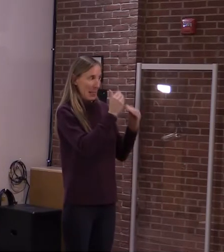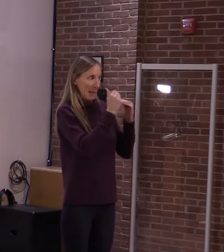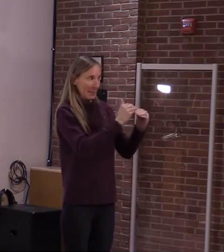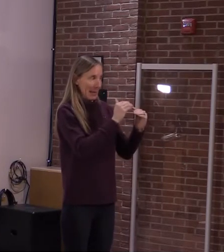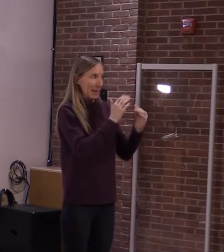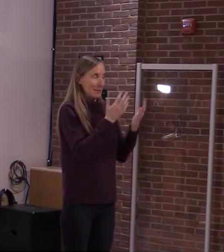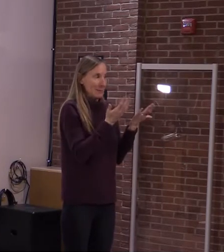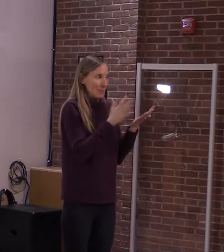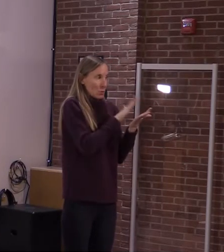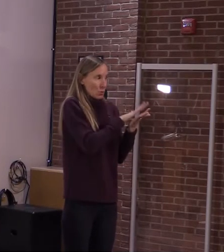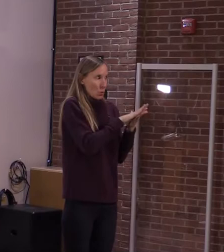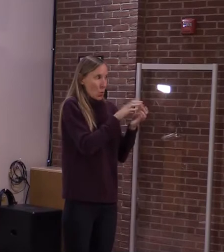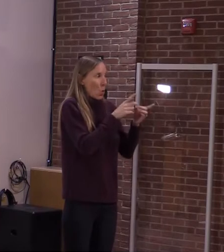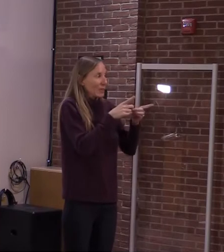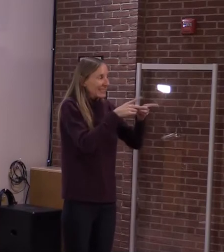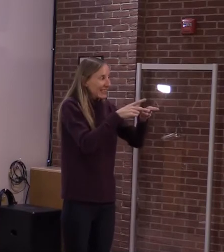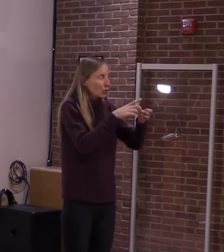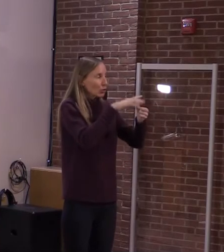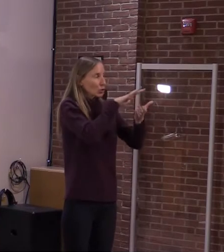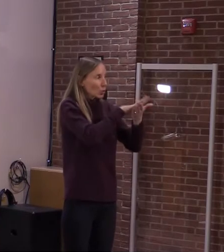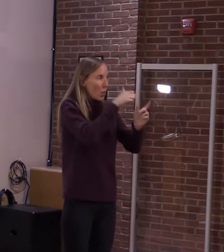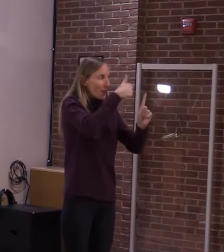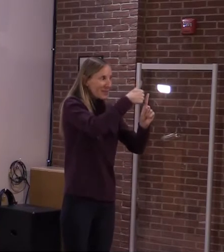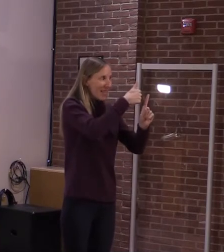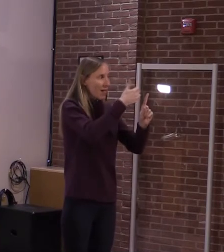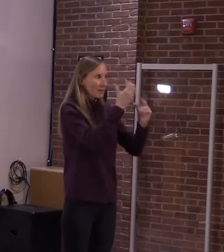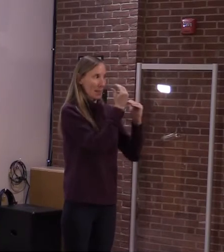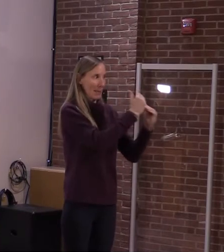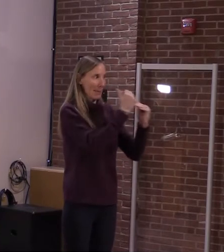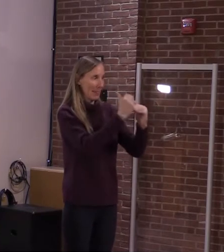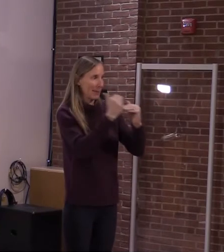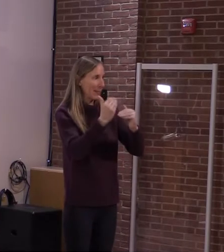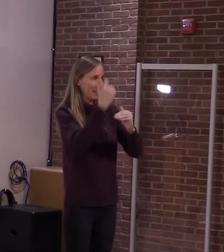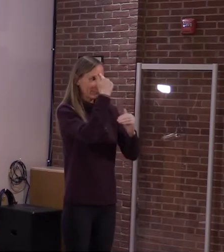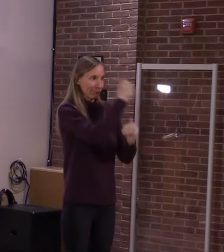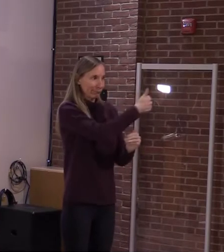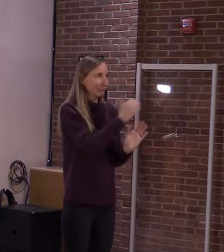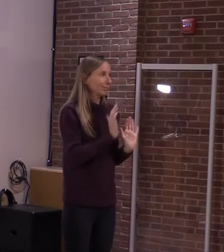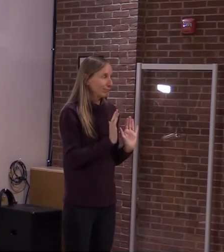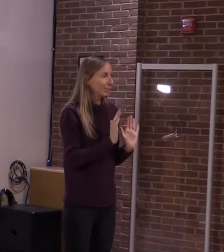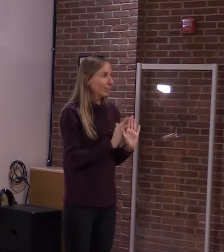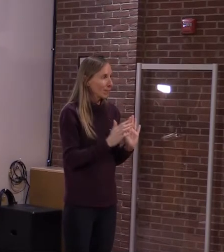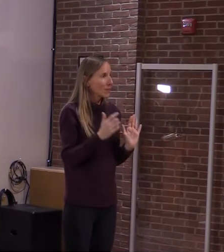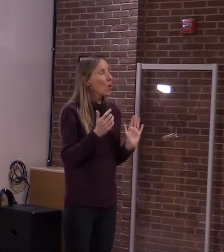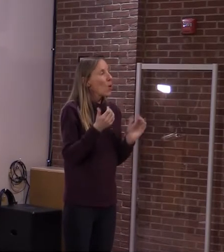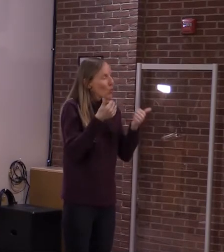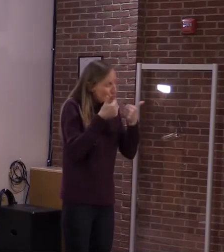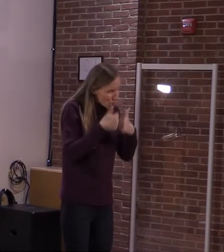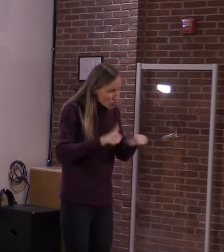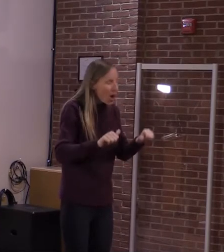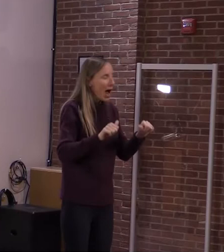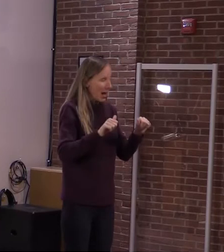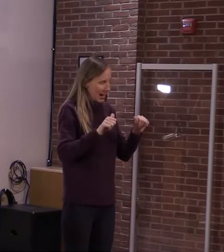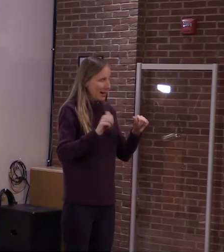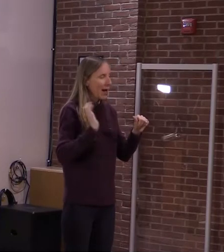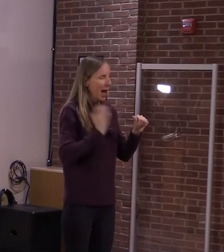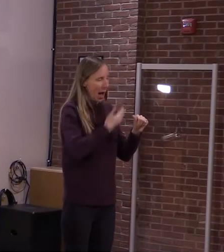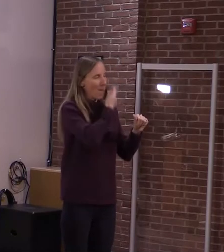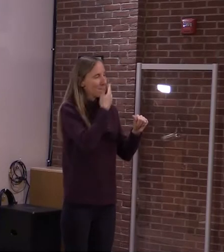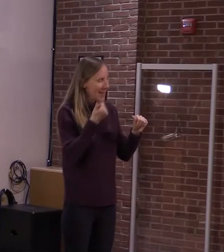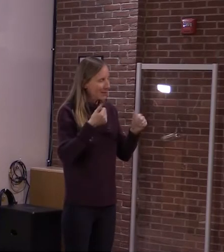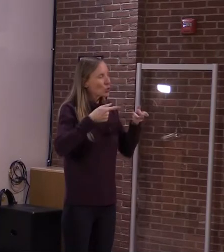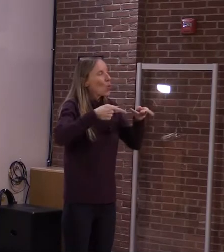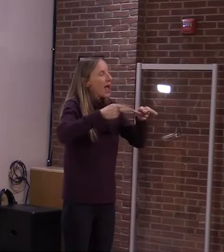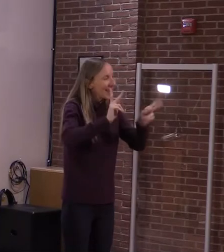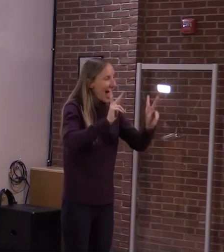the school districts or schools themselves will implement. But we're trying to find a path forward so that they